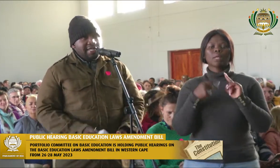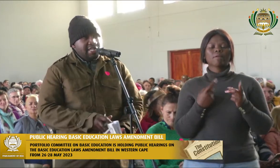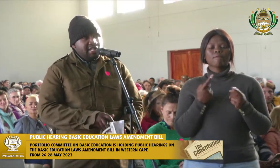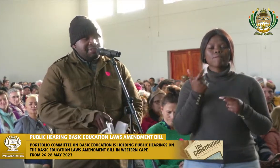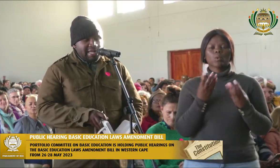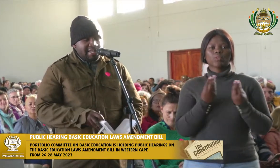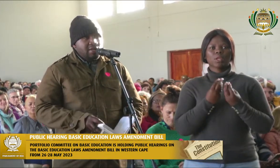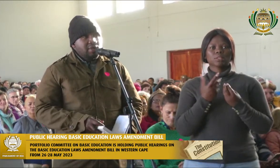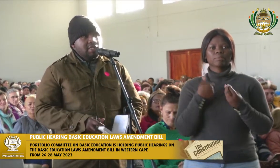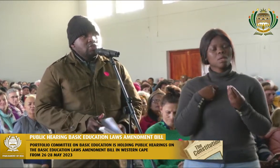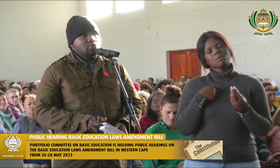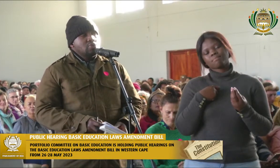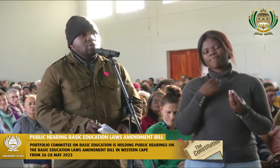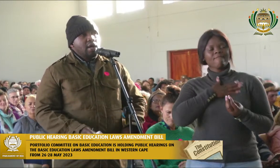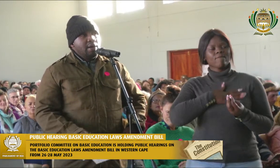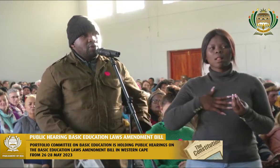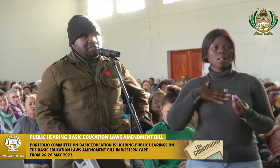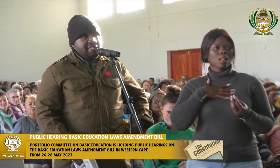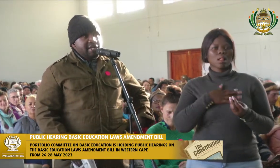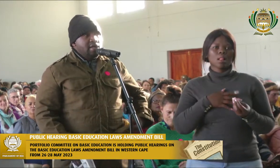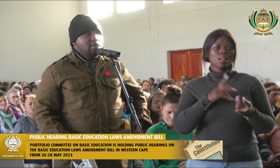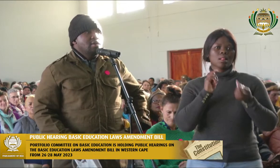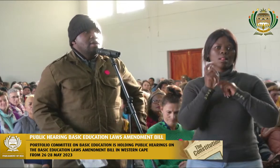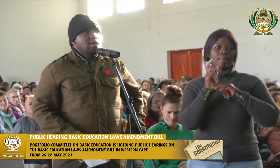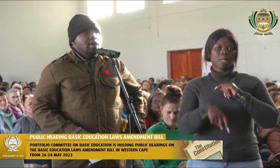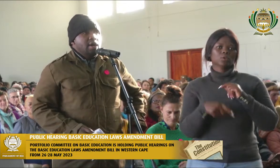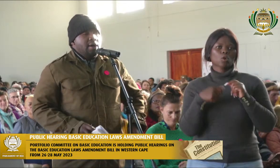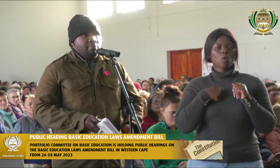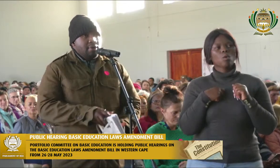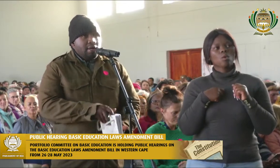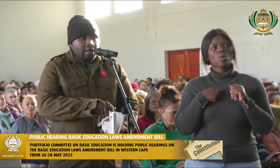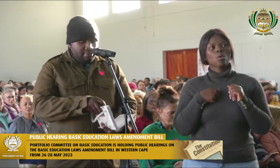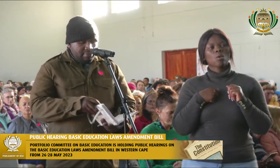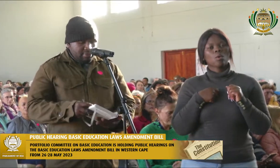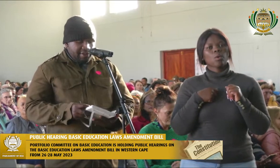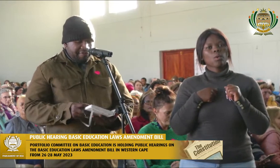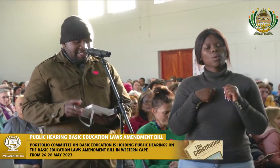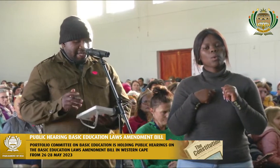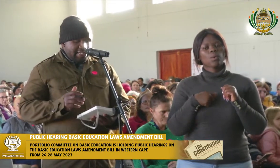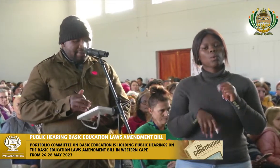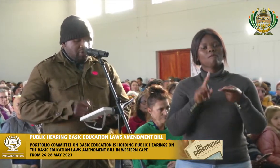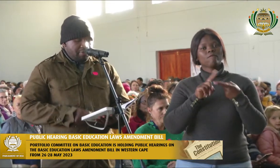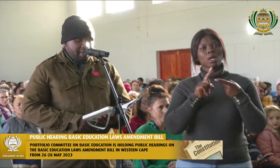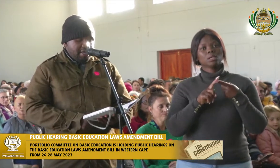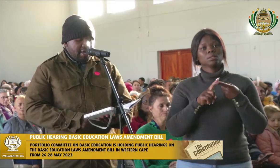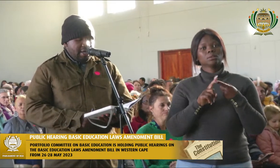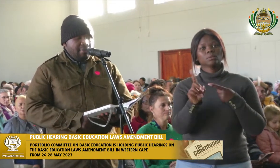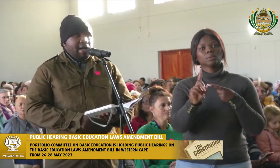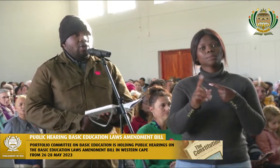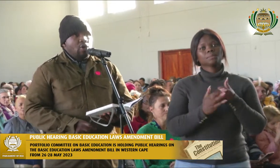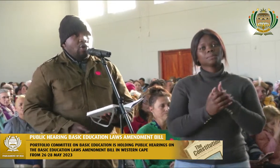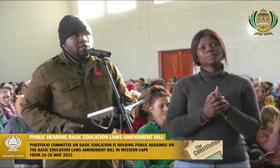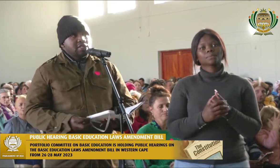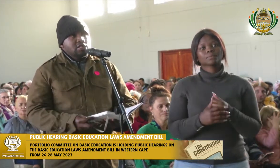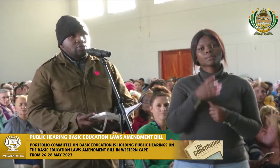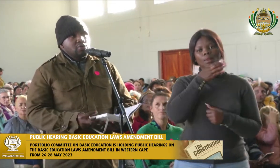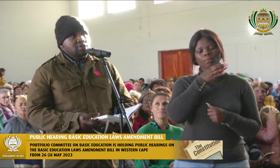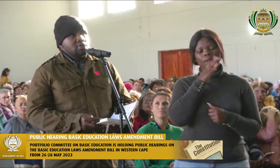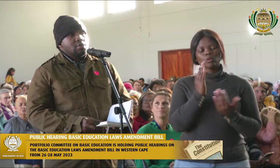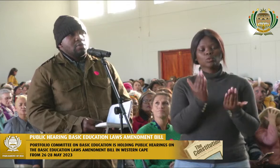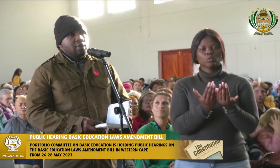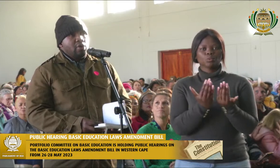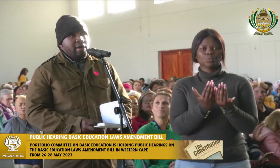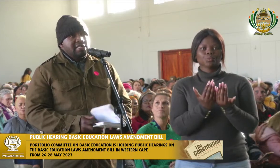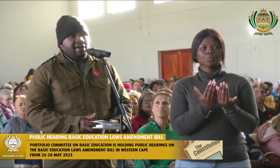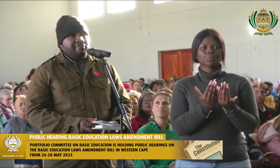few items that I think we need to consider. The first item would be alcohol in